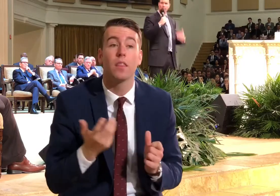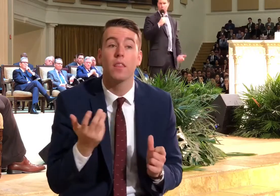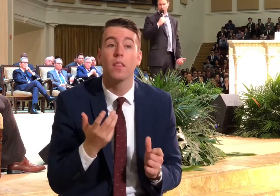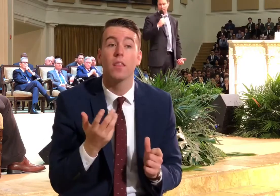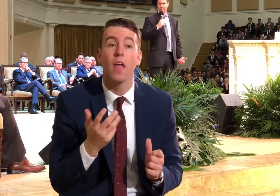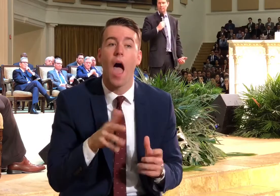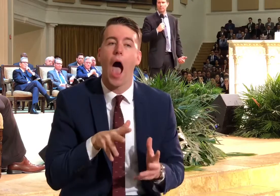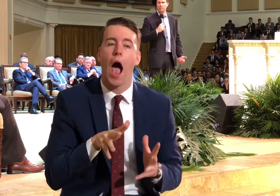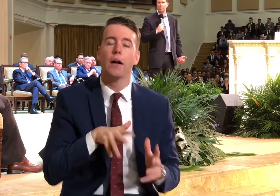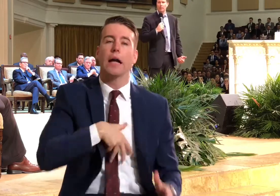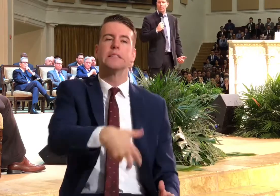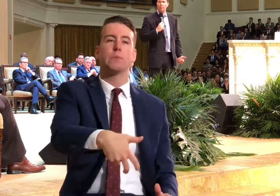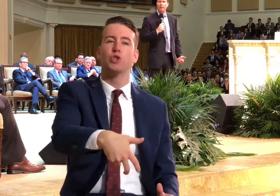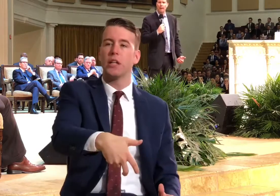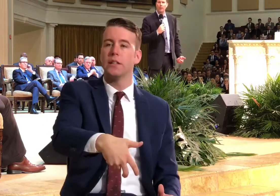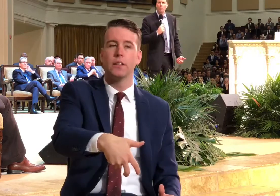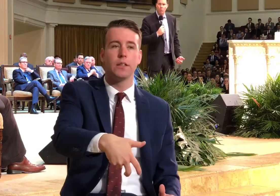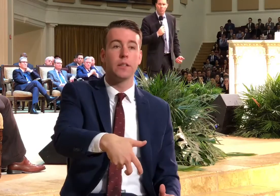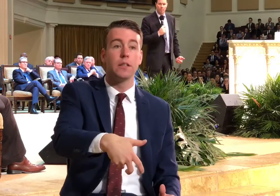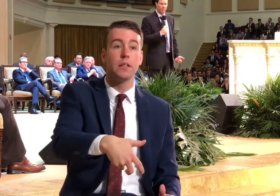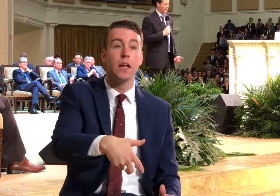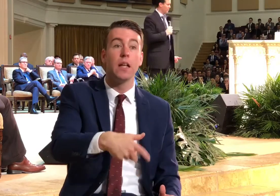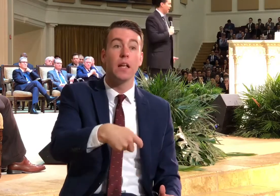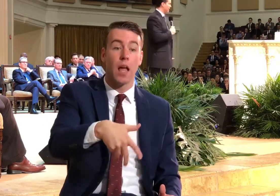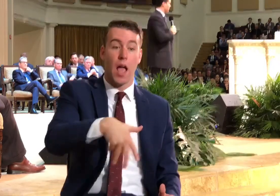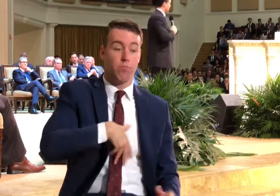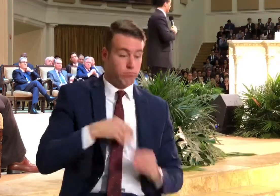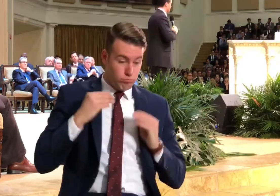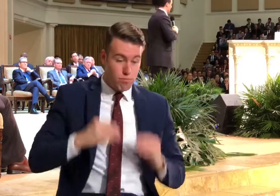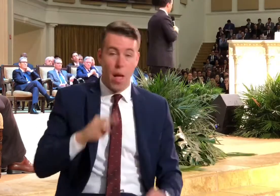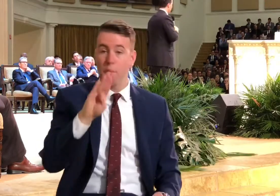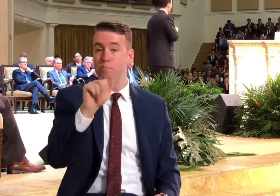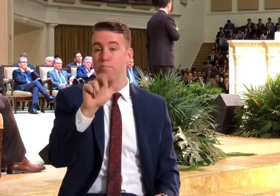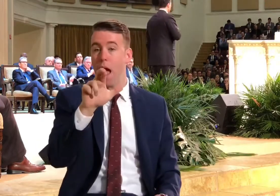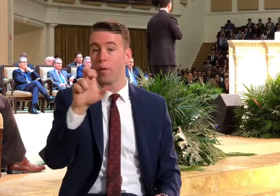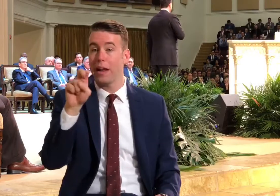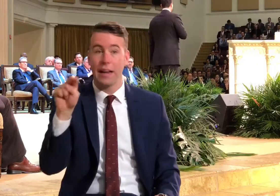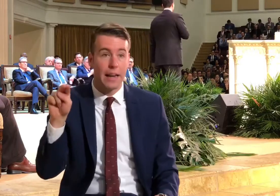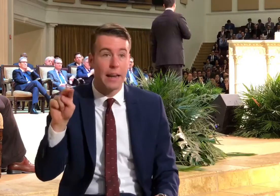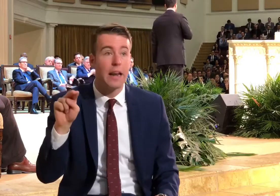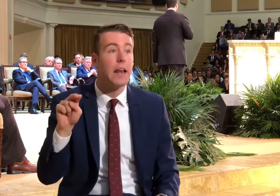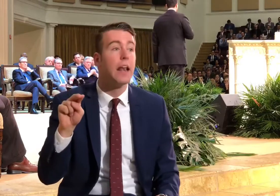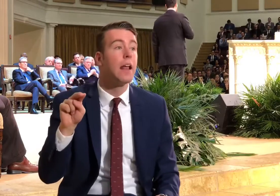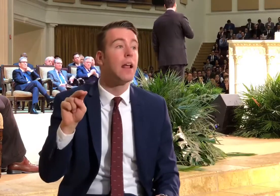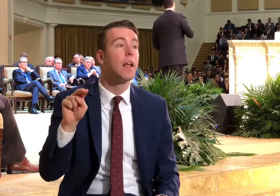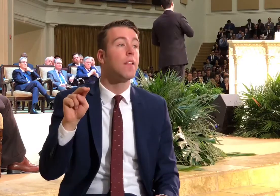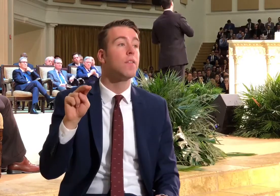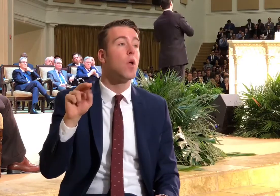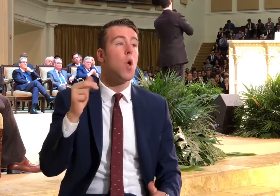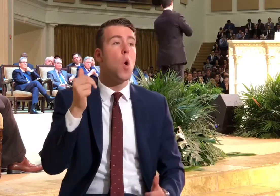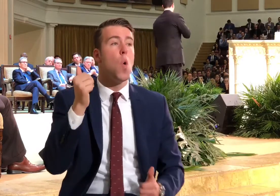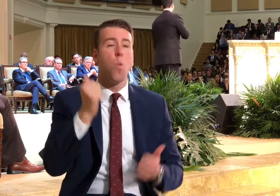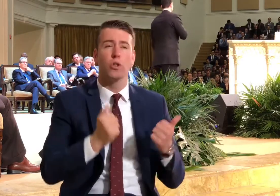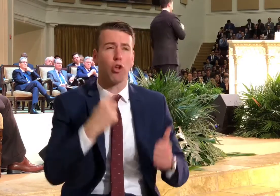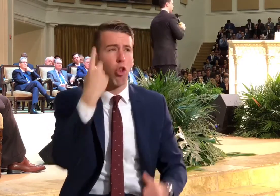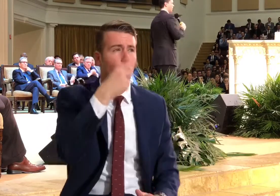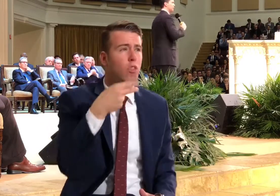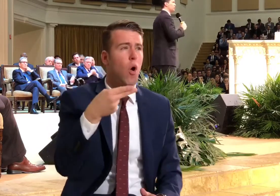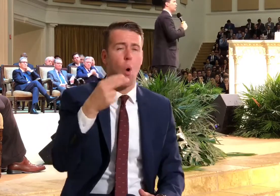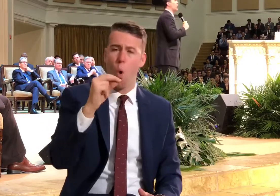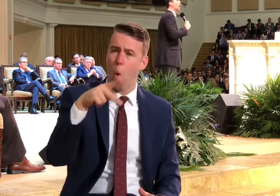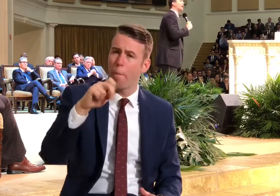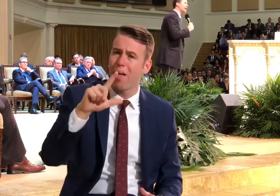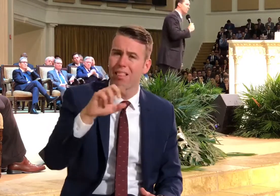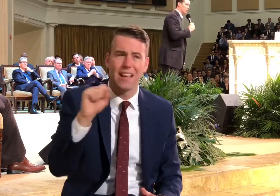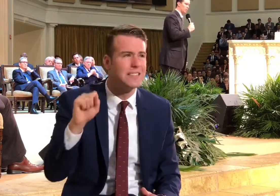with conception. A barren womb that was looked so hopeless